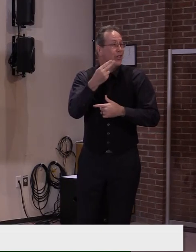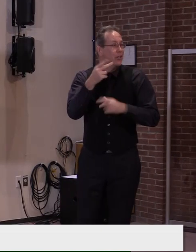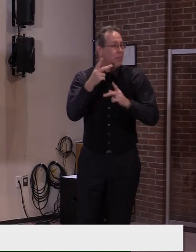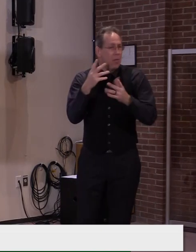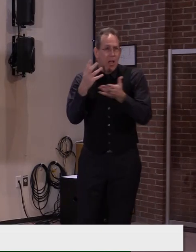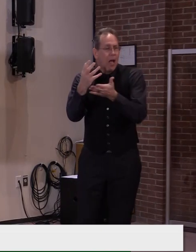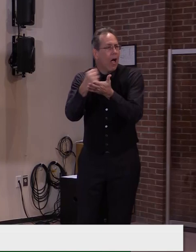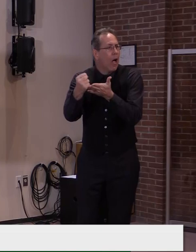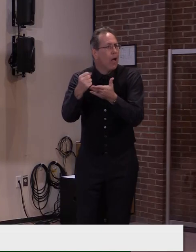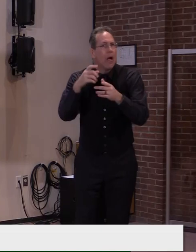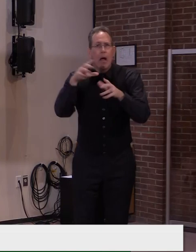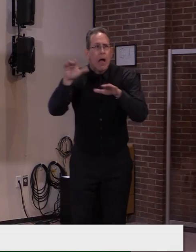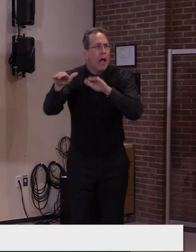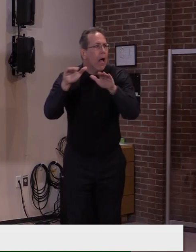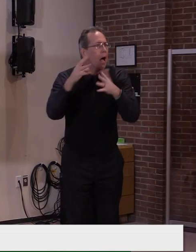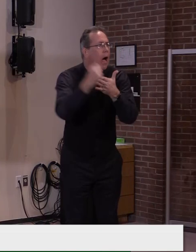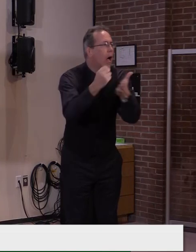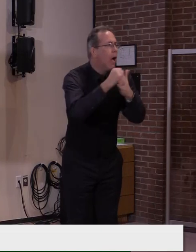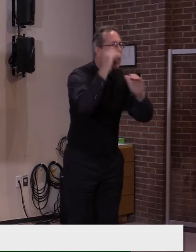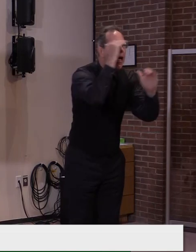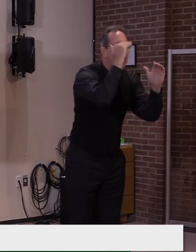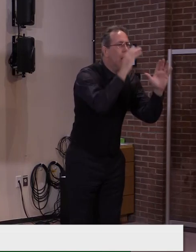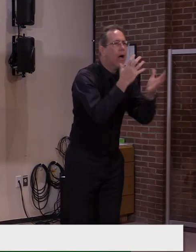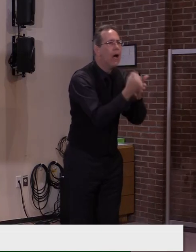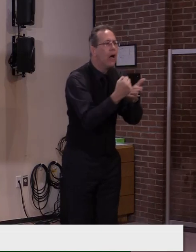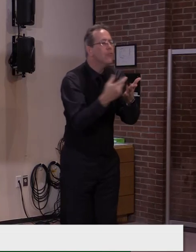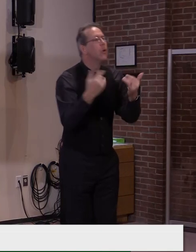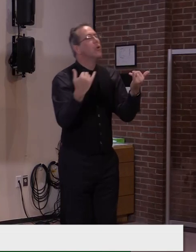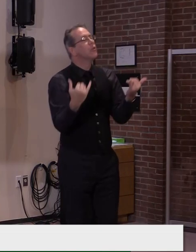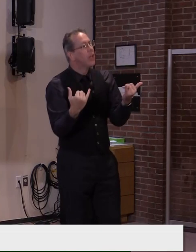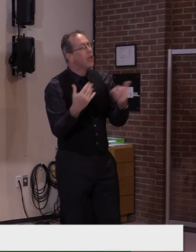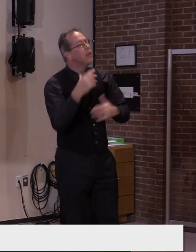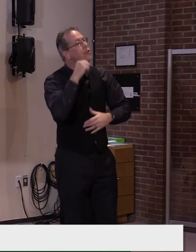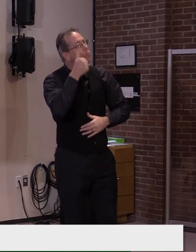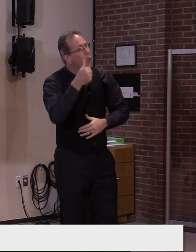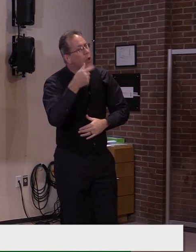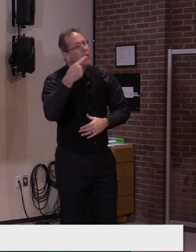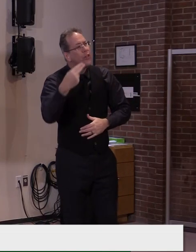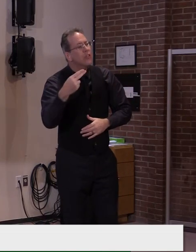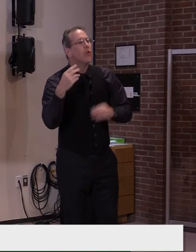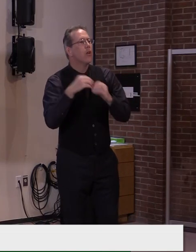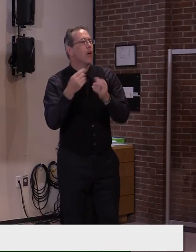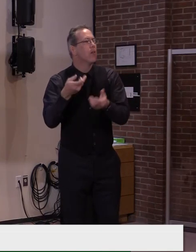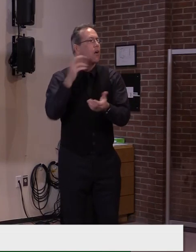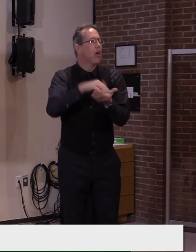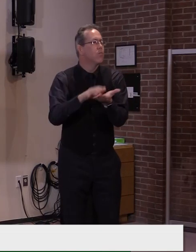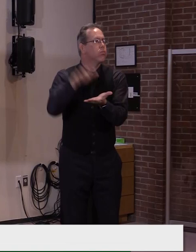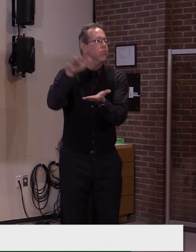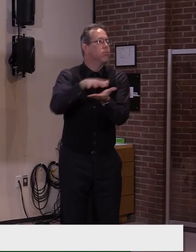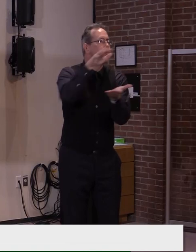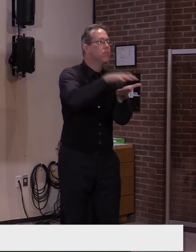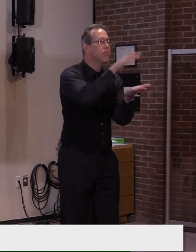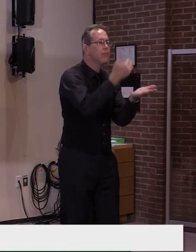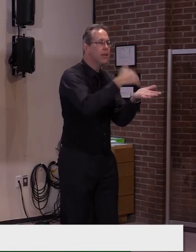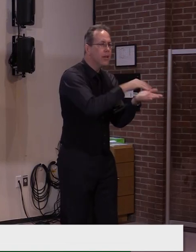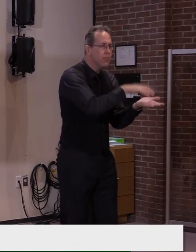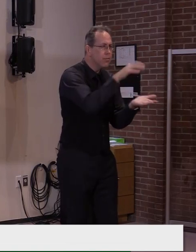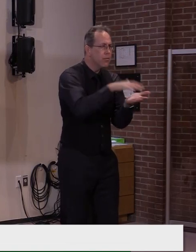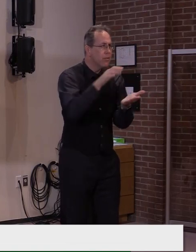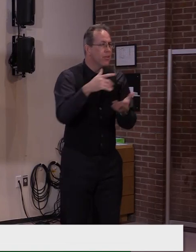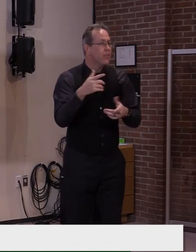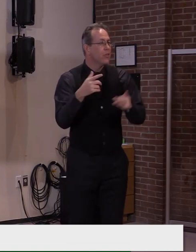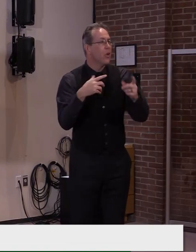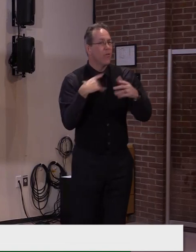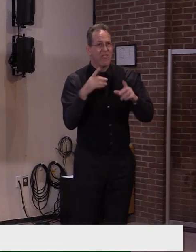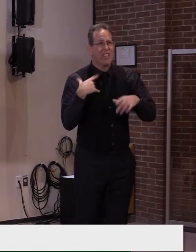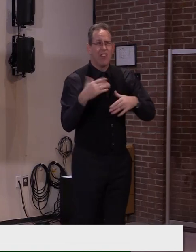today and tomorrow as well. We'll continue to purchase more rapid tests for broad distribution, but like other states, we are constrained